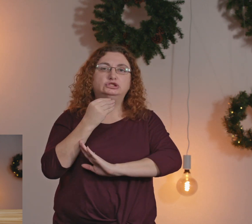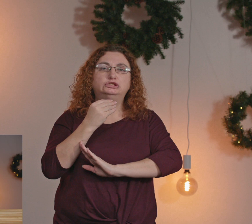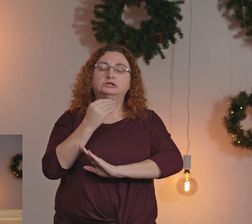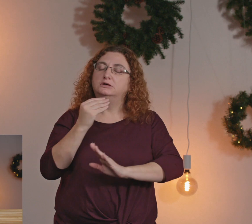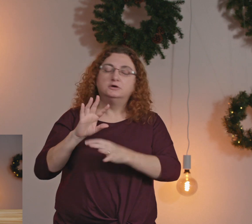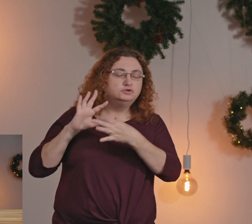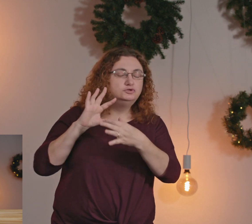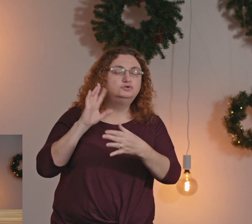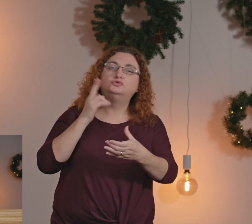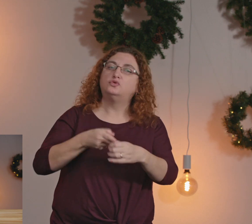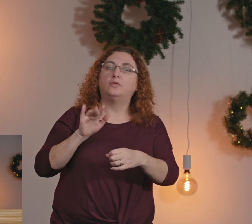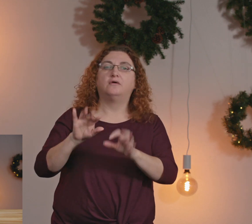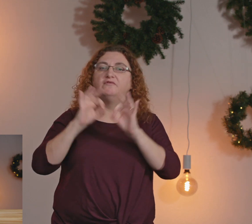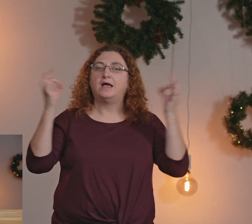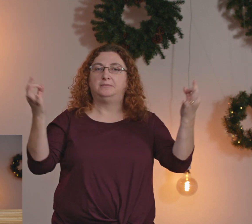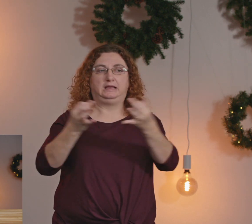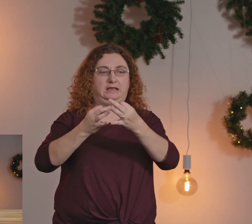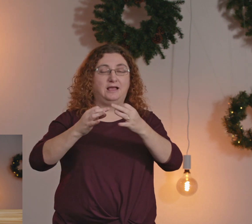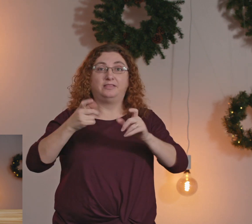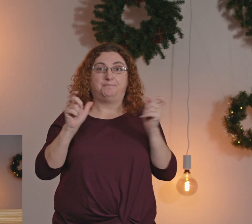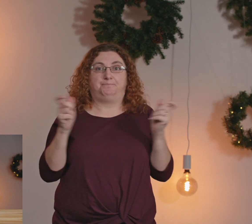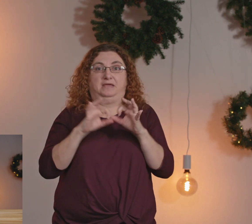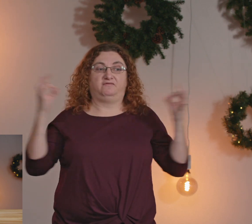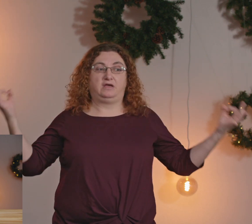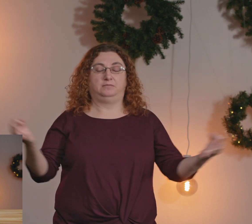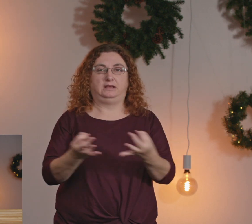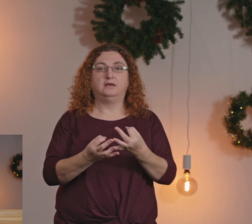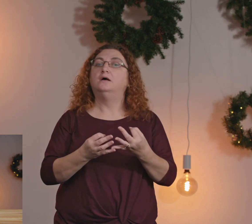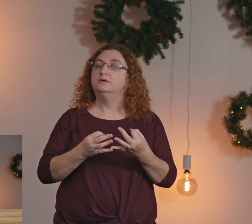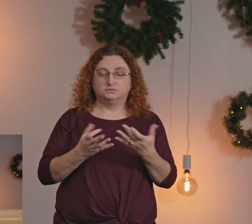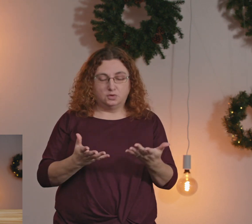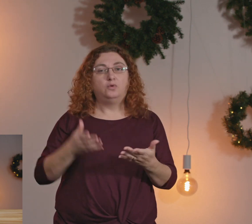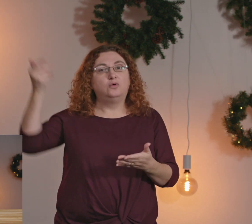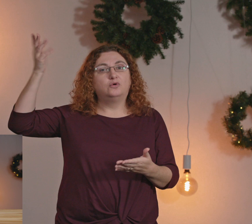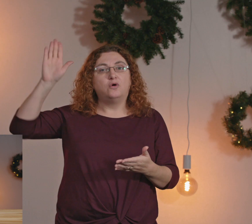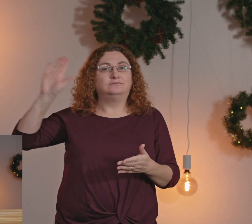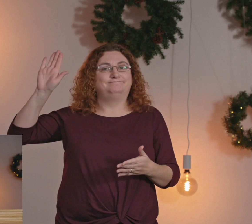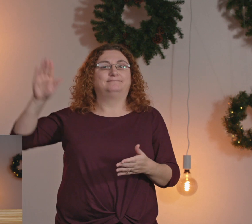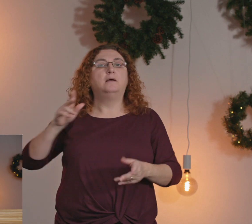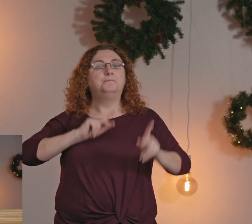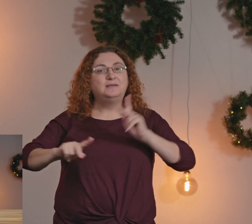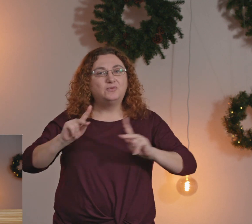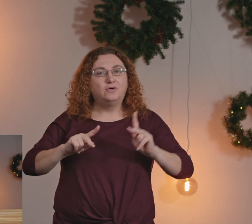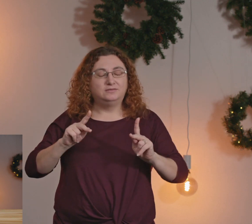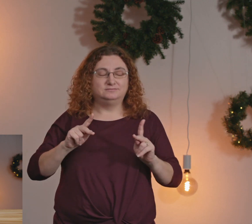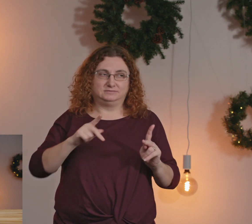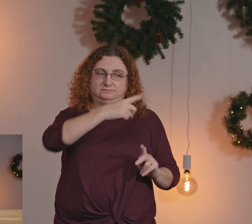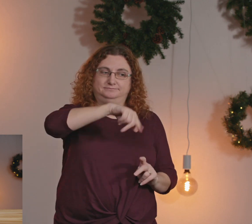going to get circumcised. That was going to be the sign that he was going to be part of the covenant community of God going forward. He's one of God's people, is the way they would understand